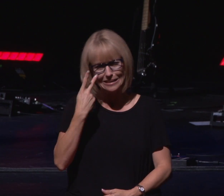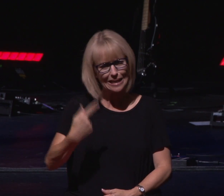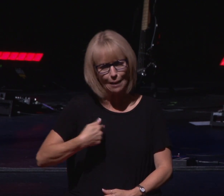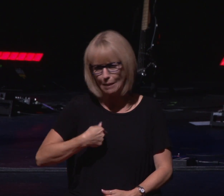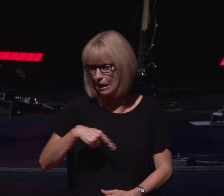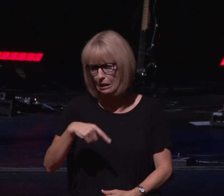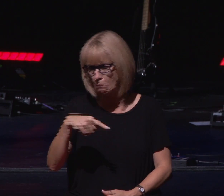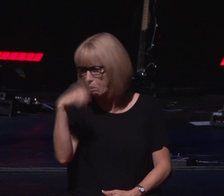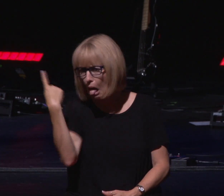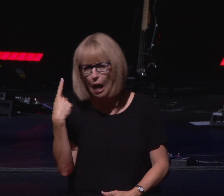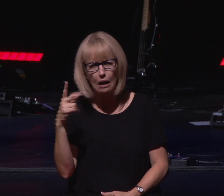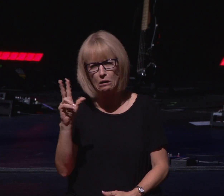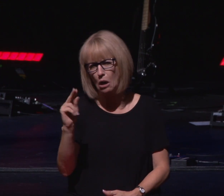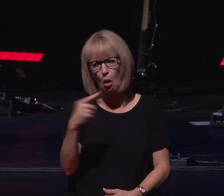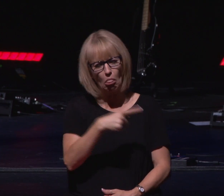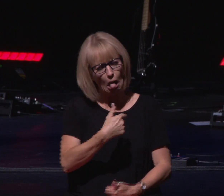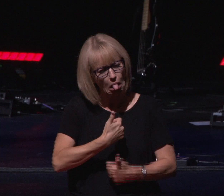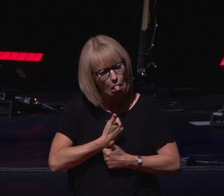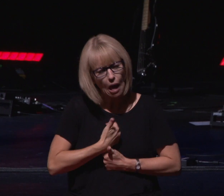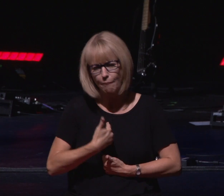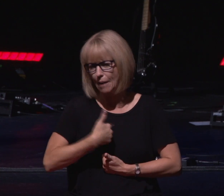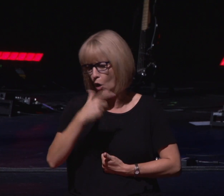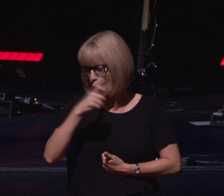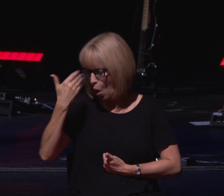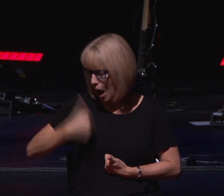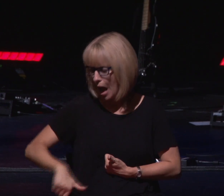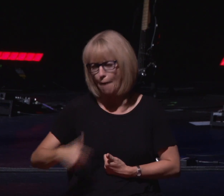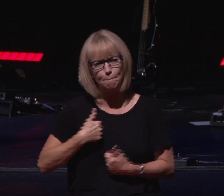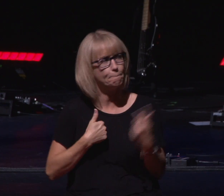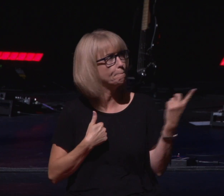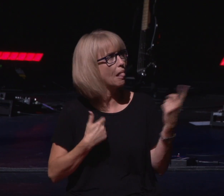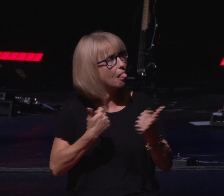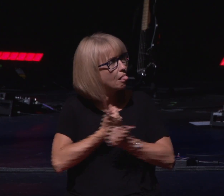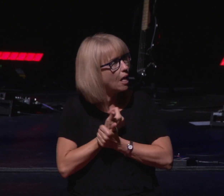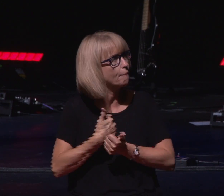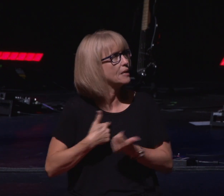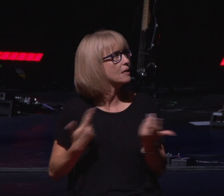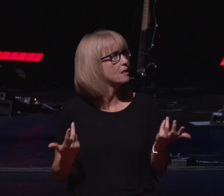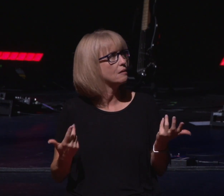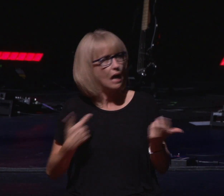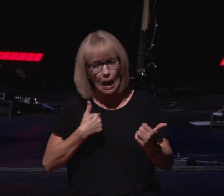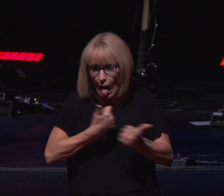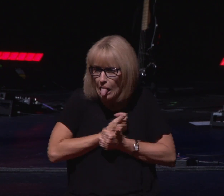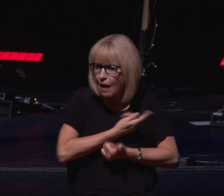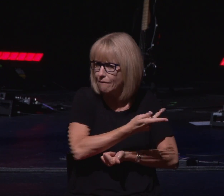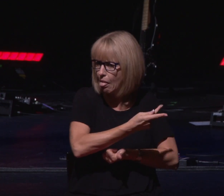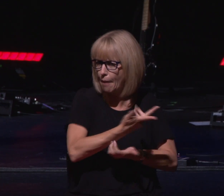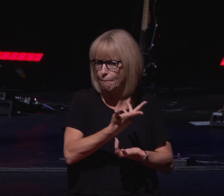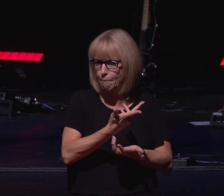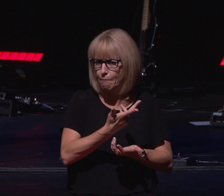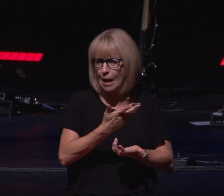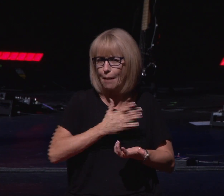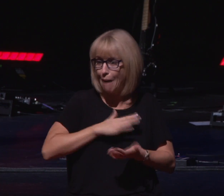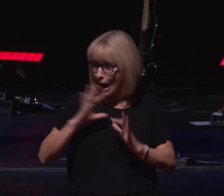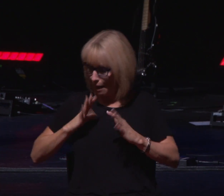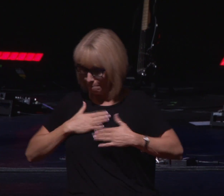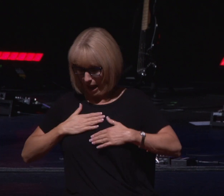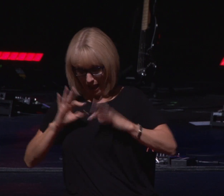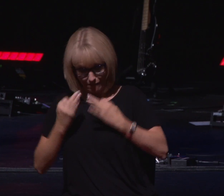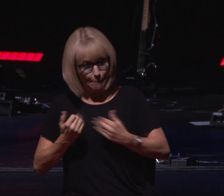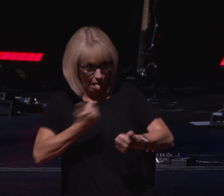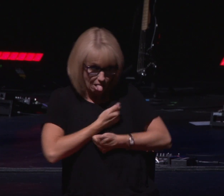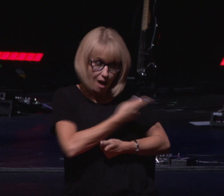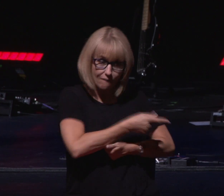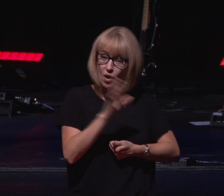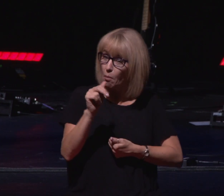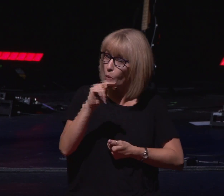I'm telling you. Her family don't see color, they love me for me. And I love them, and my family love Brandy. And I'm telling